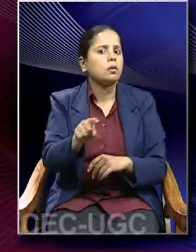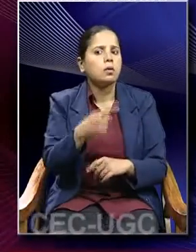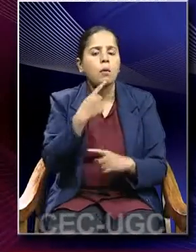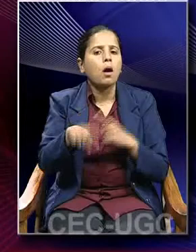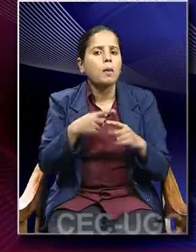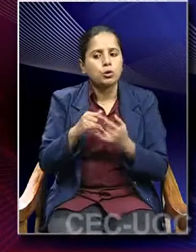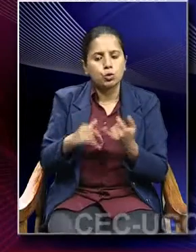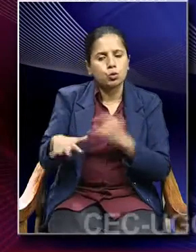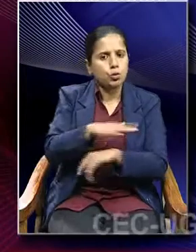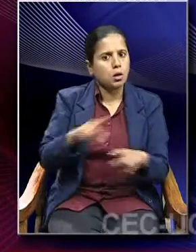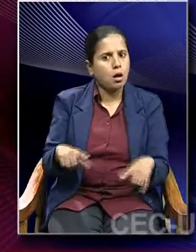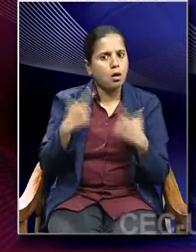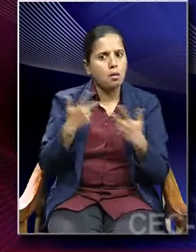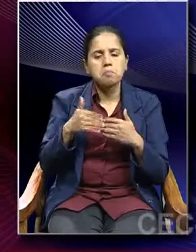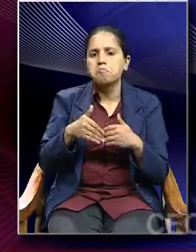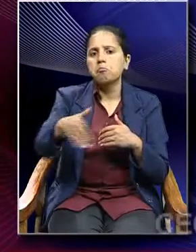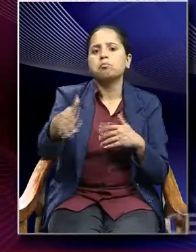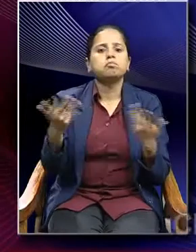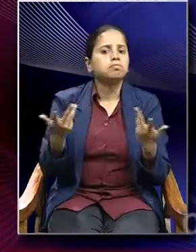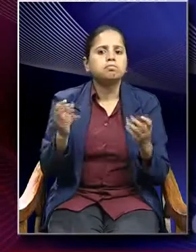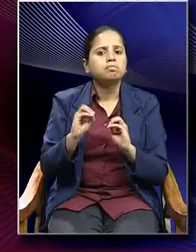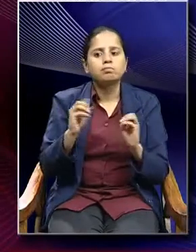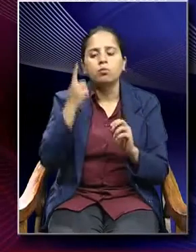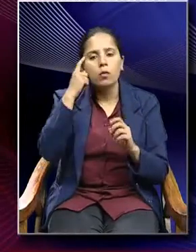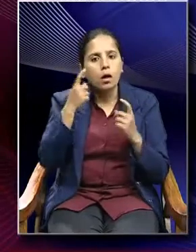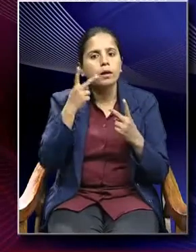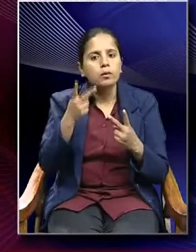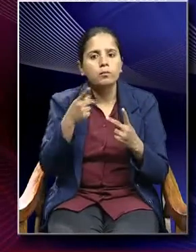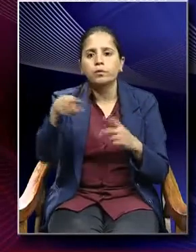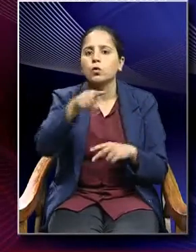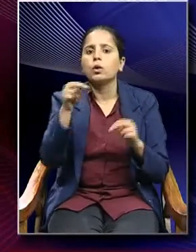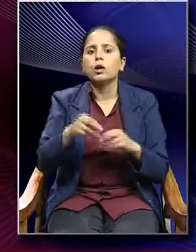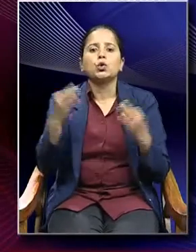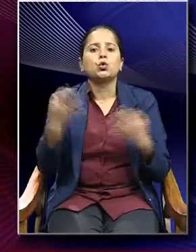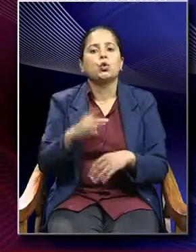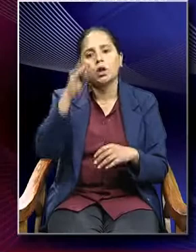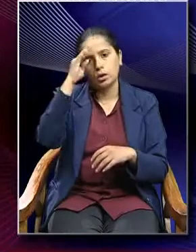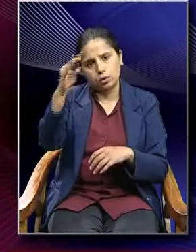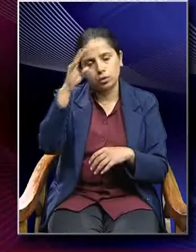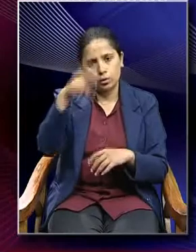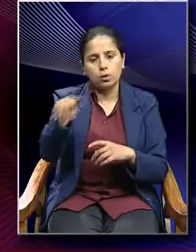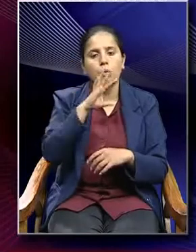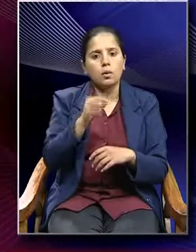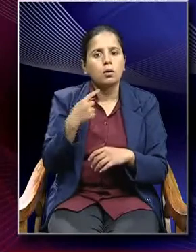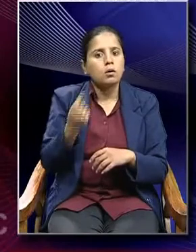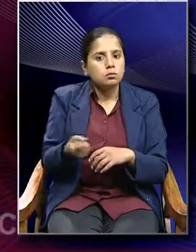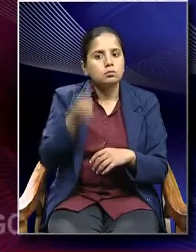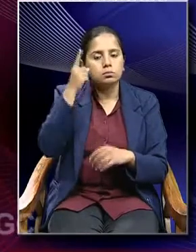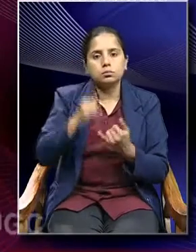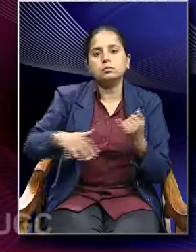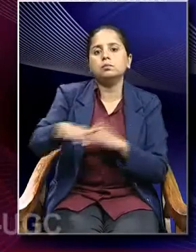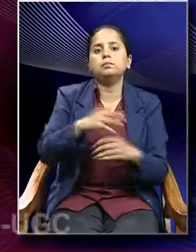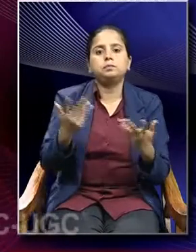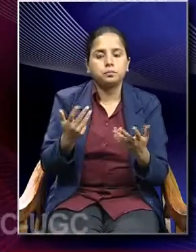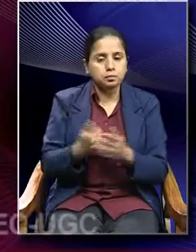social life no longer could be counted on. So you needed new theories to make sense of society.